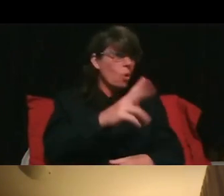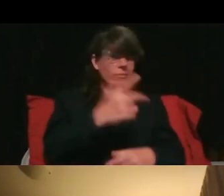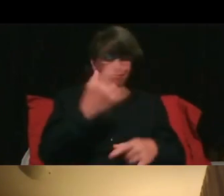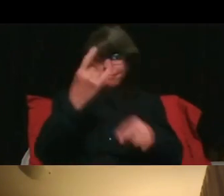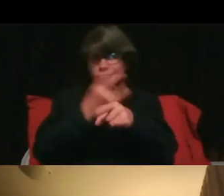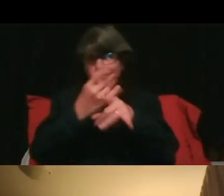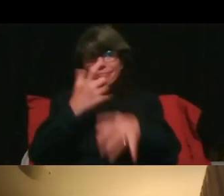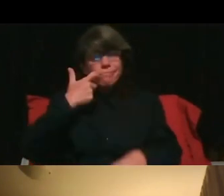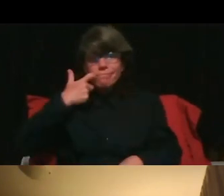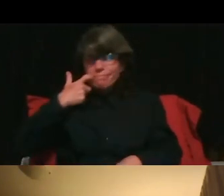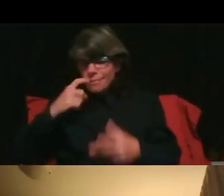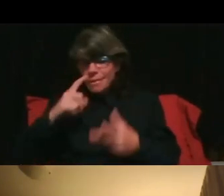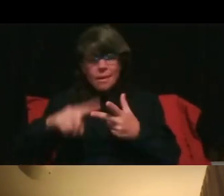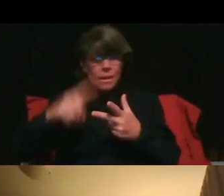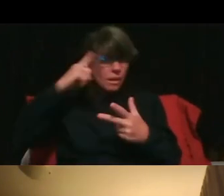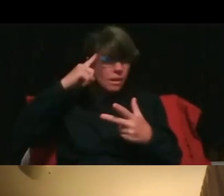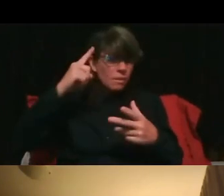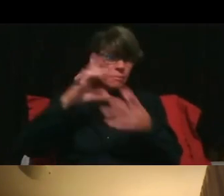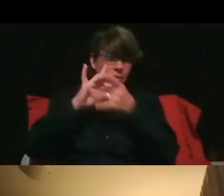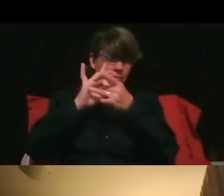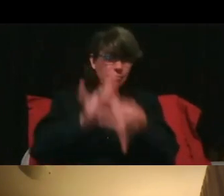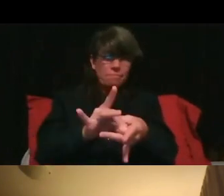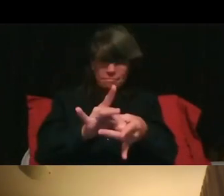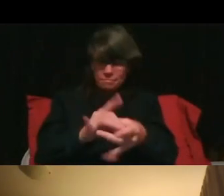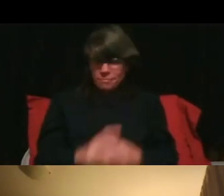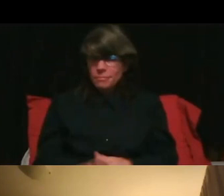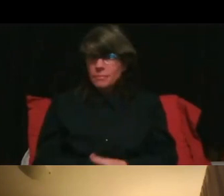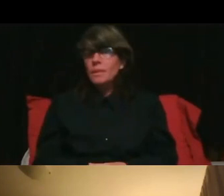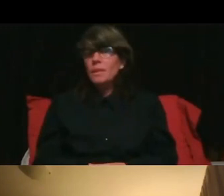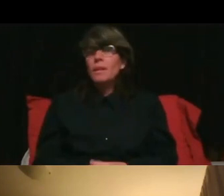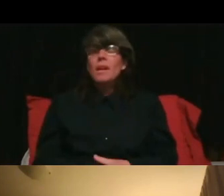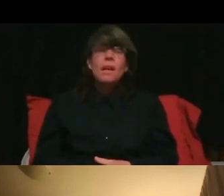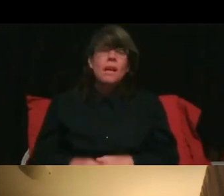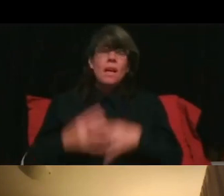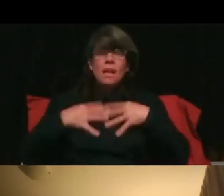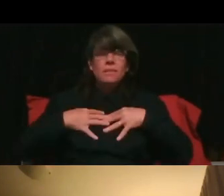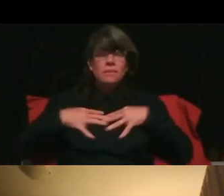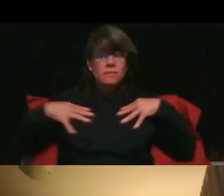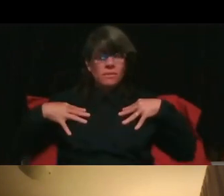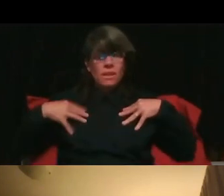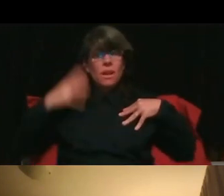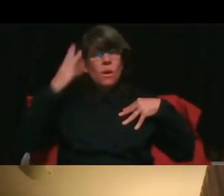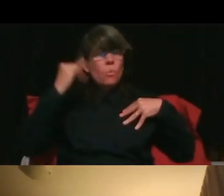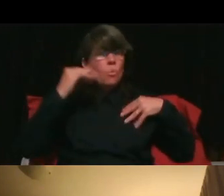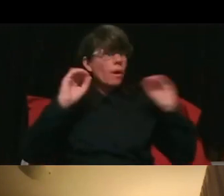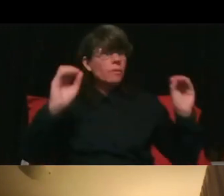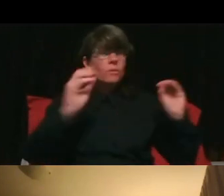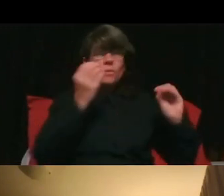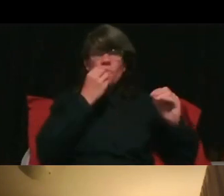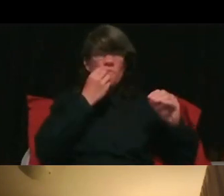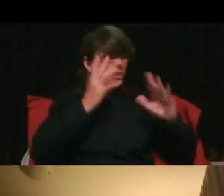alcoholism, mental addiction, starving because they have no food to put in their bellies.